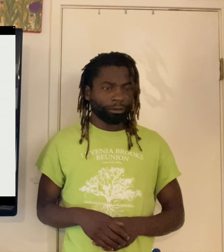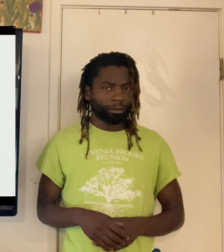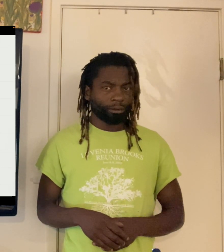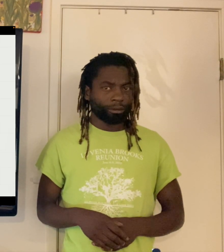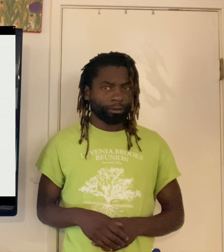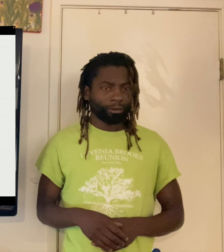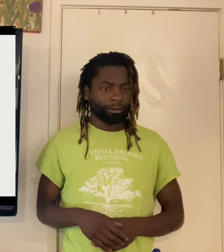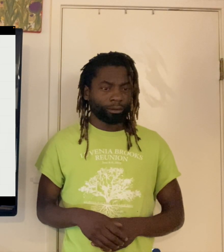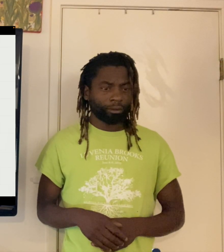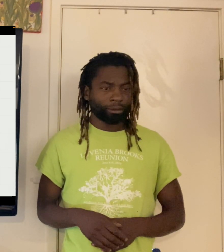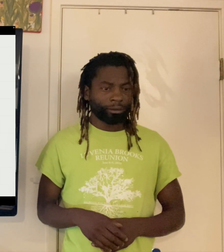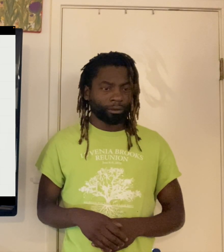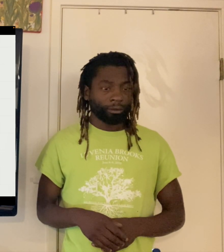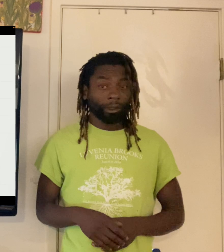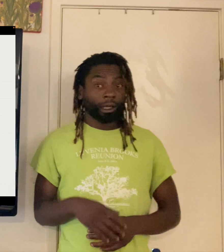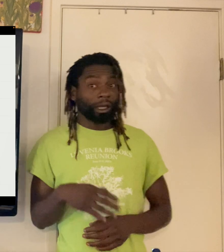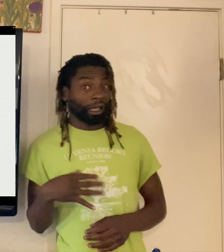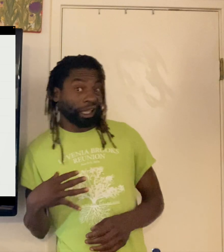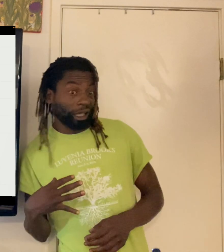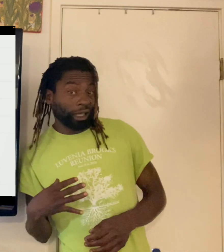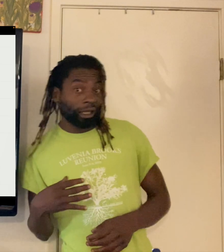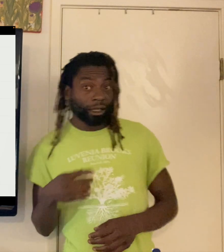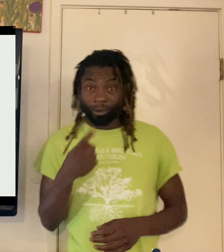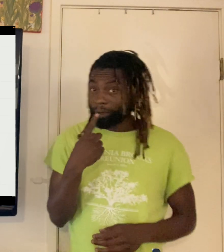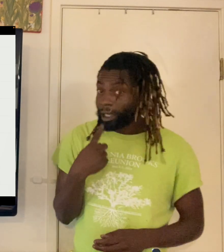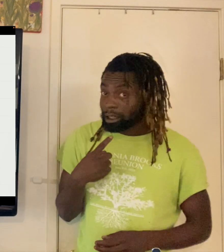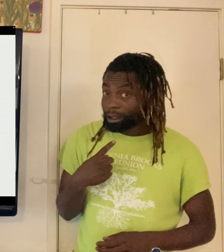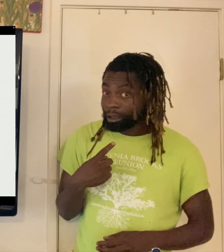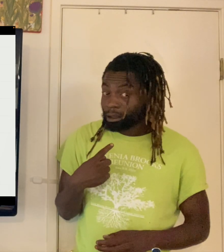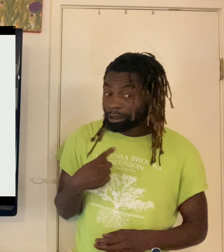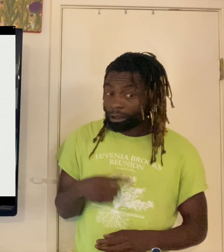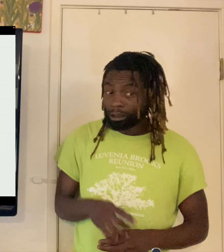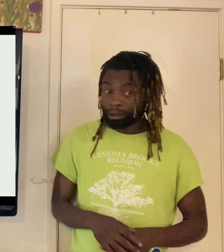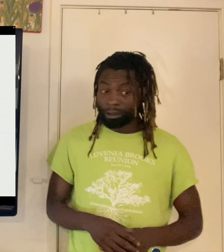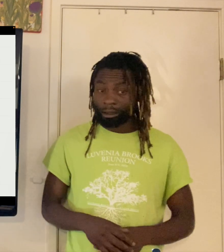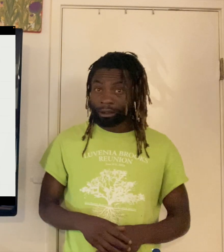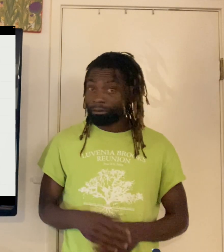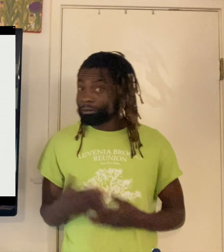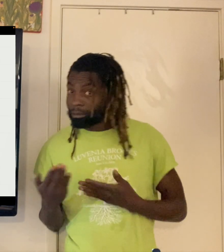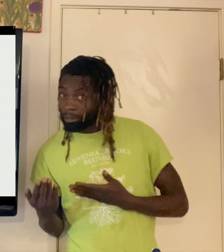And how many salamanders wide is red cow's hat?